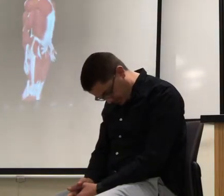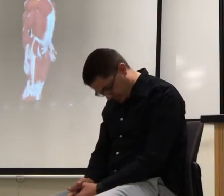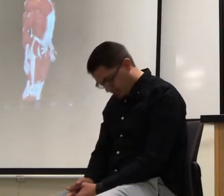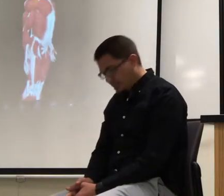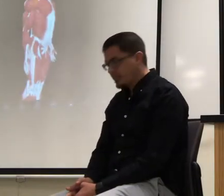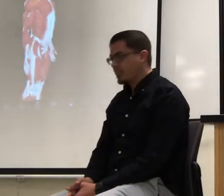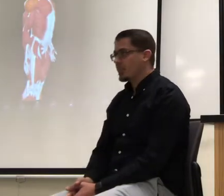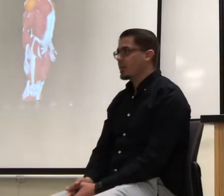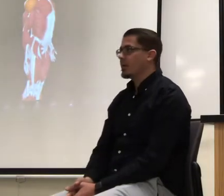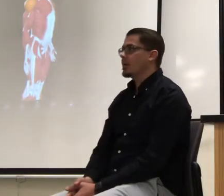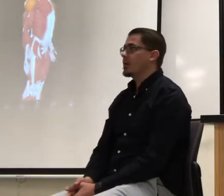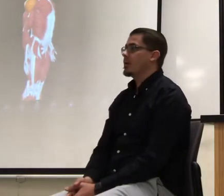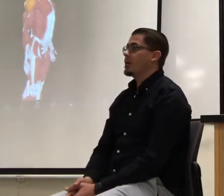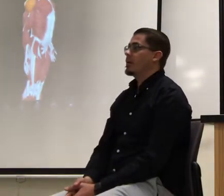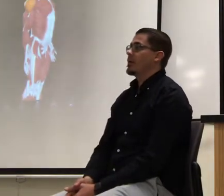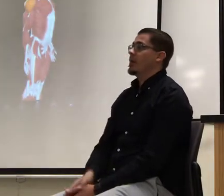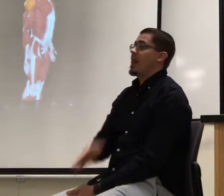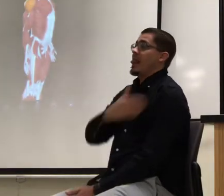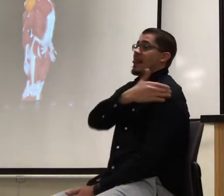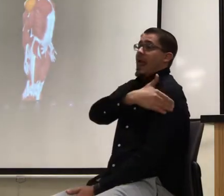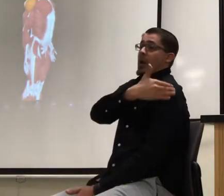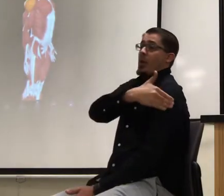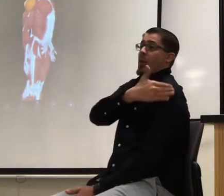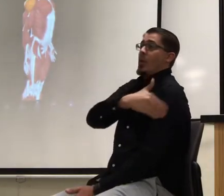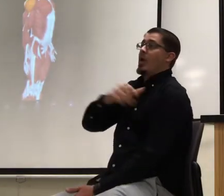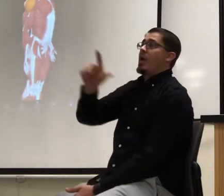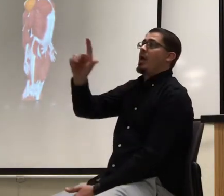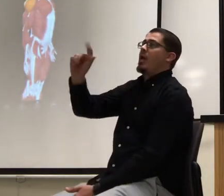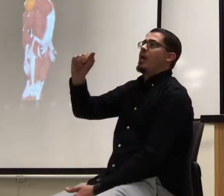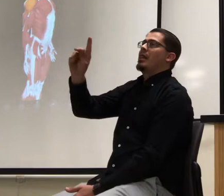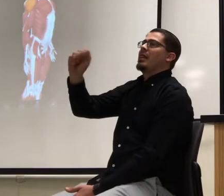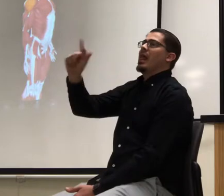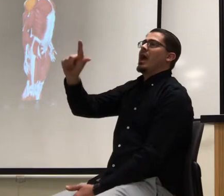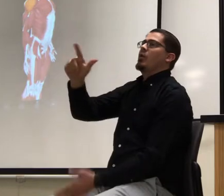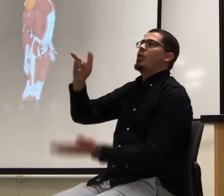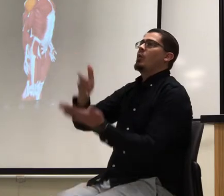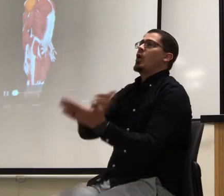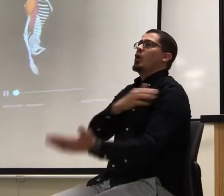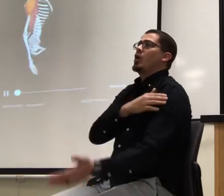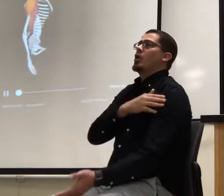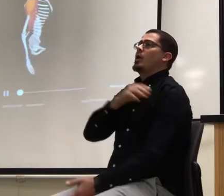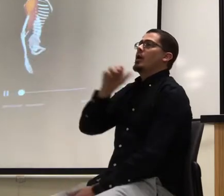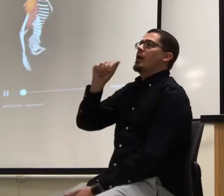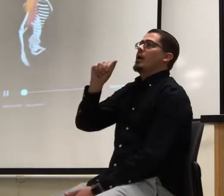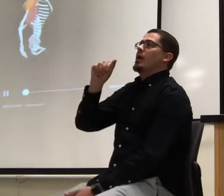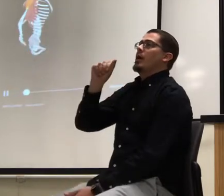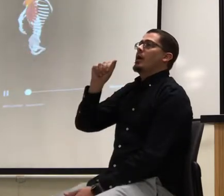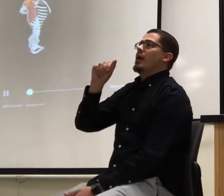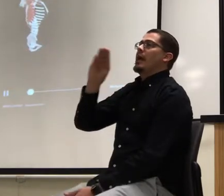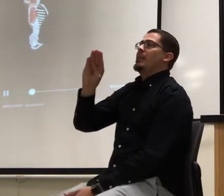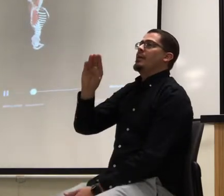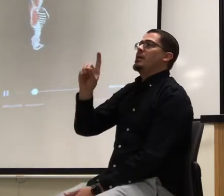The lateral part, its primary function is abduction, abduction.